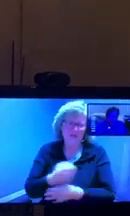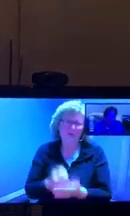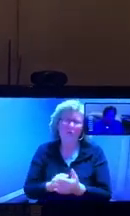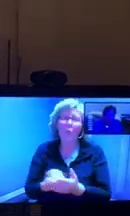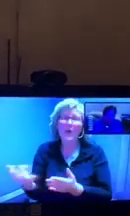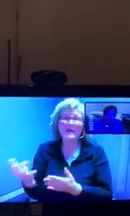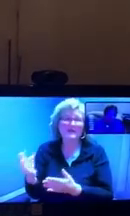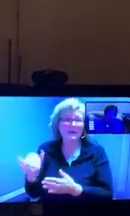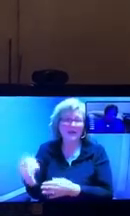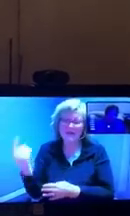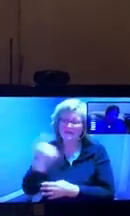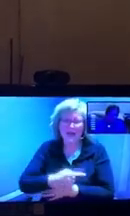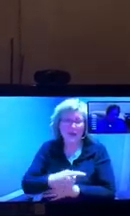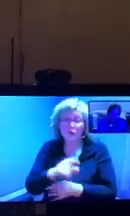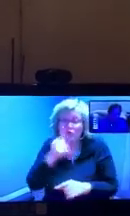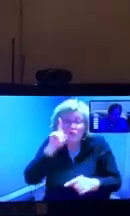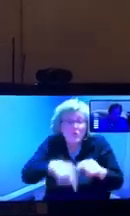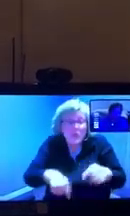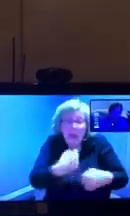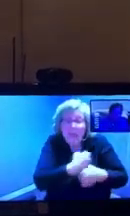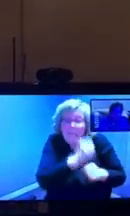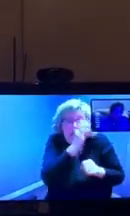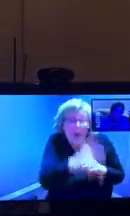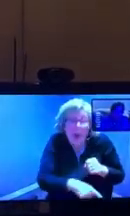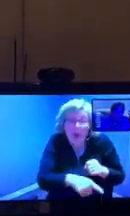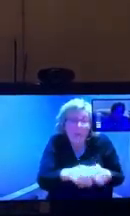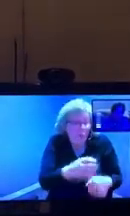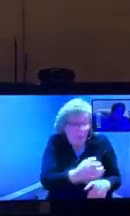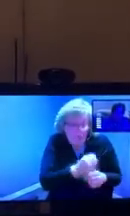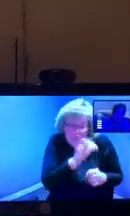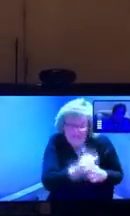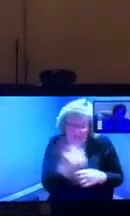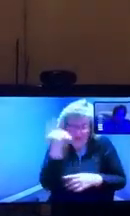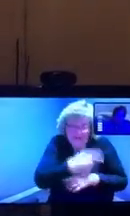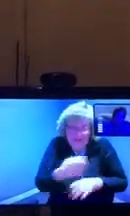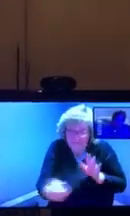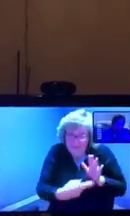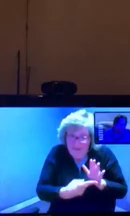never have a chance again to do something great for somebody. That day is gone.